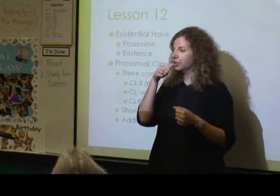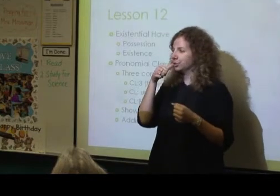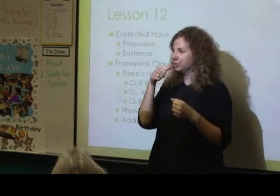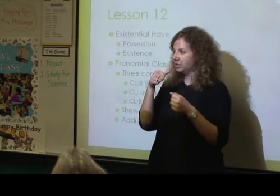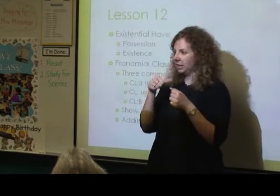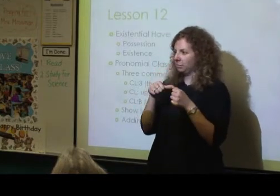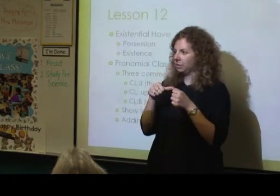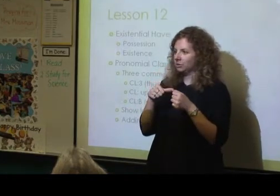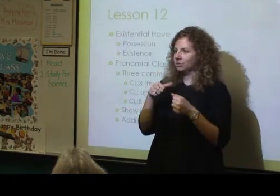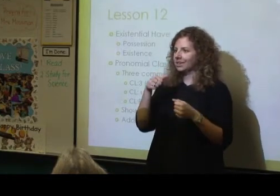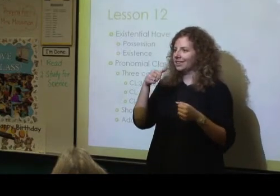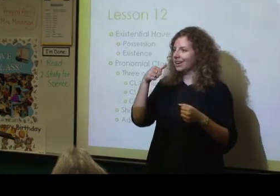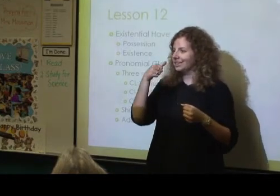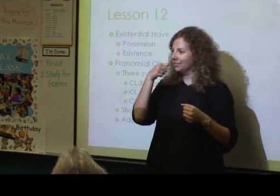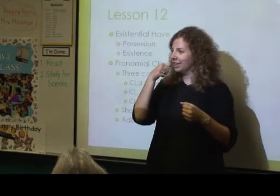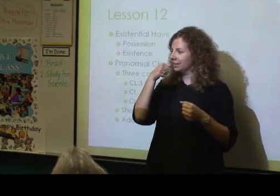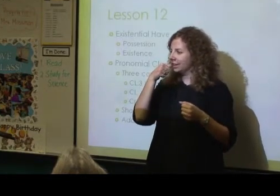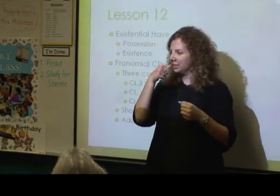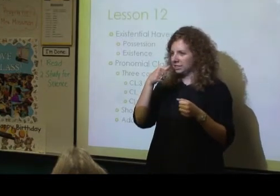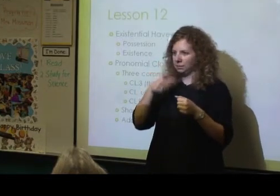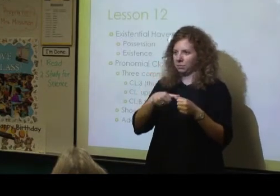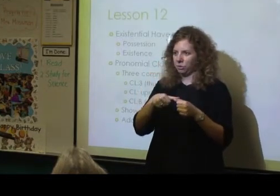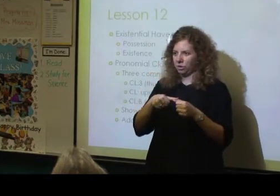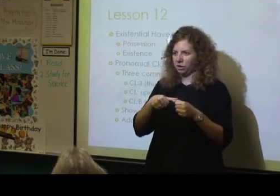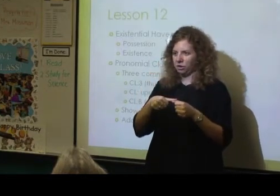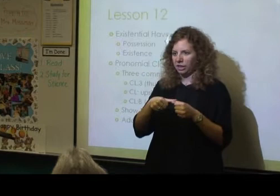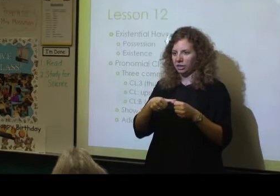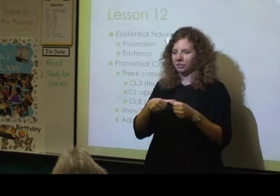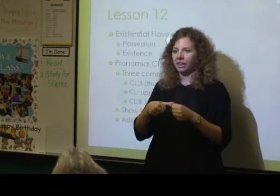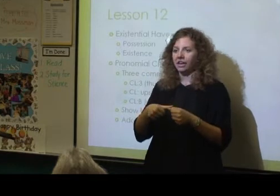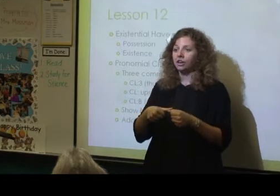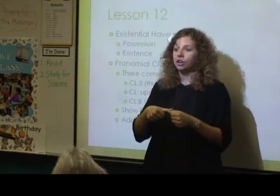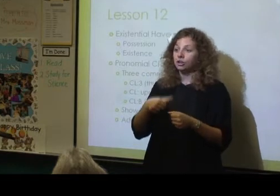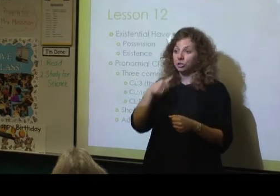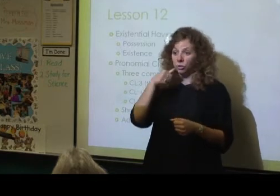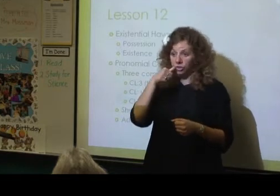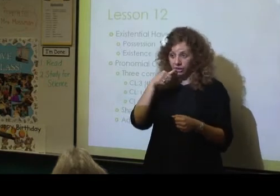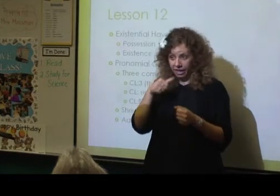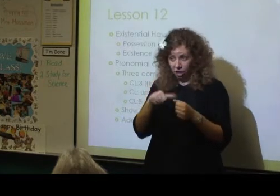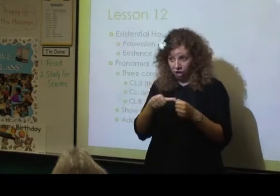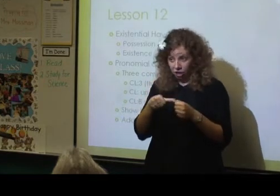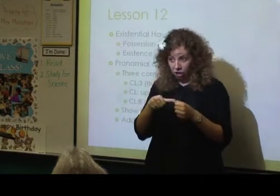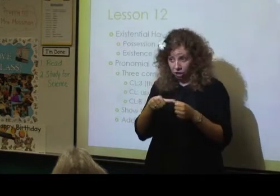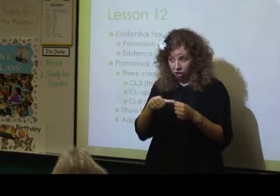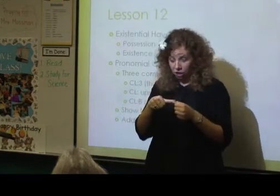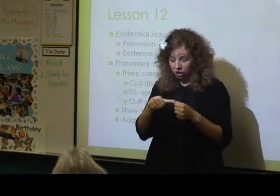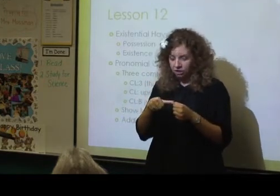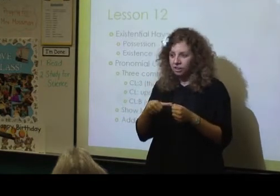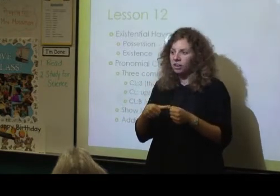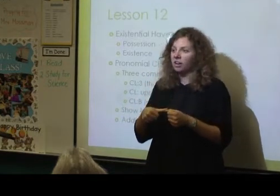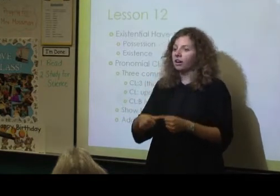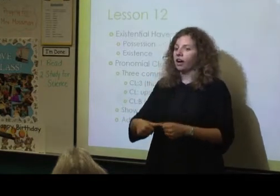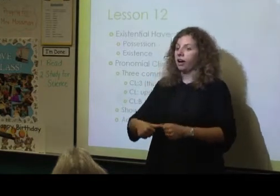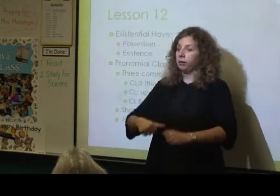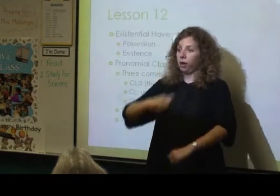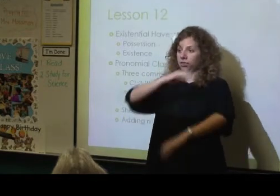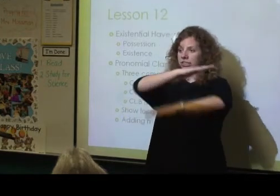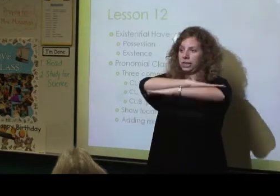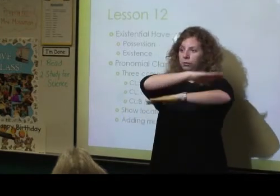also stamp. So it's kind of the idea of like licking a stamp and putting it on a letter. Okay, so the letter on the